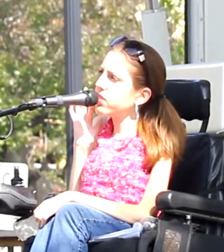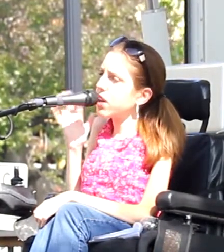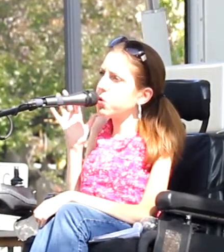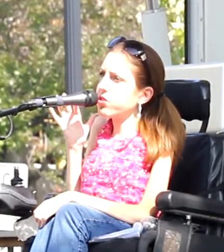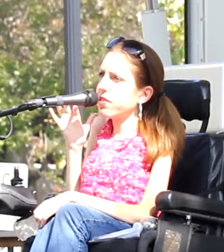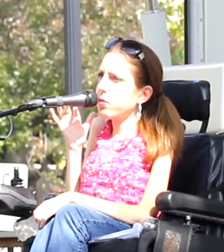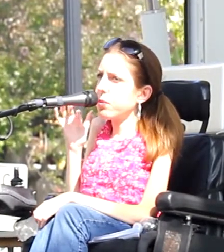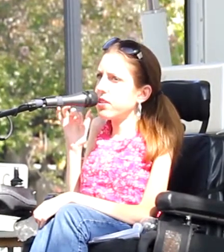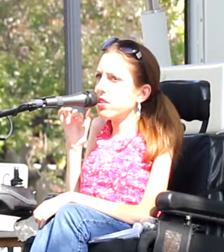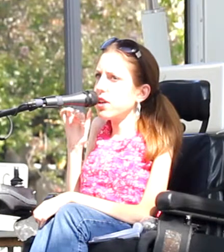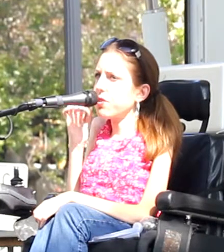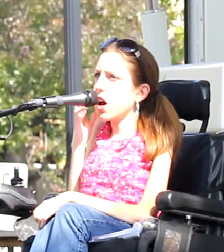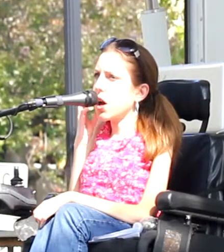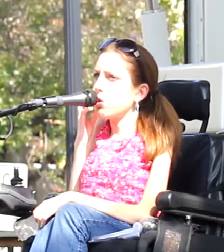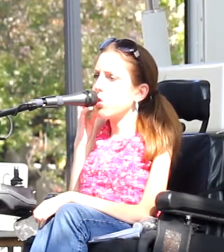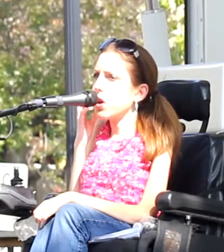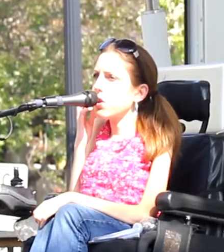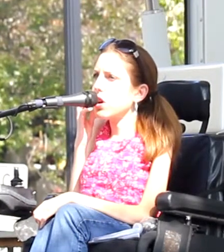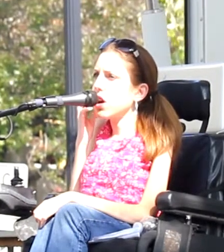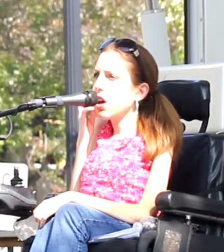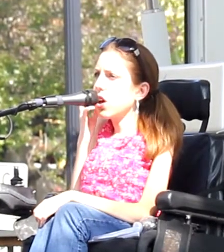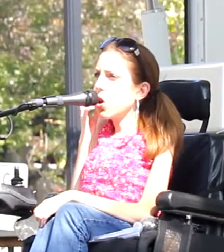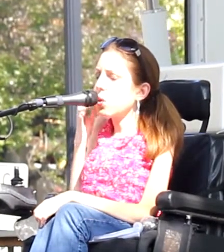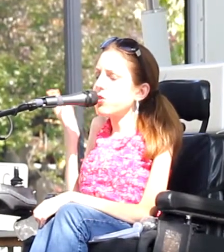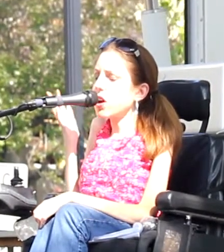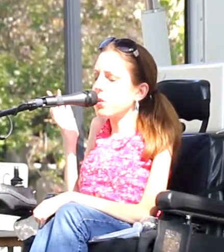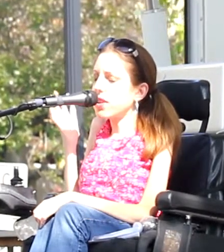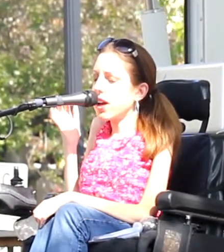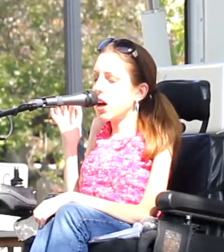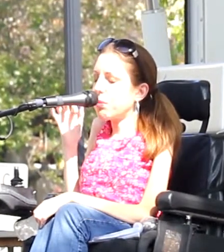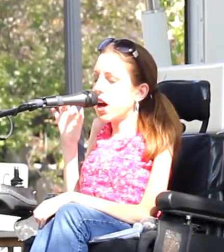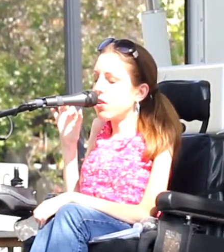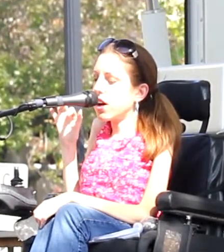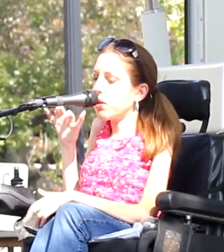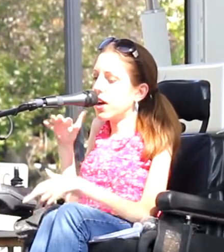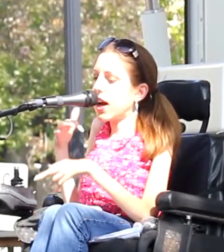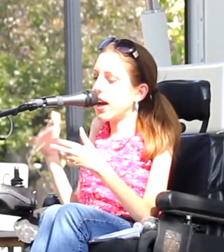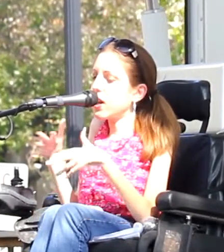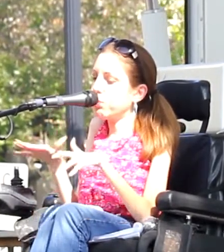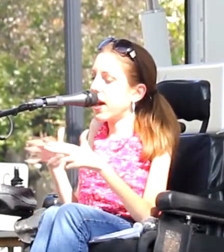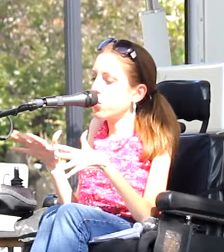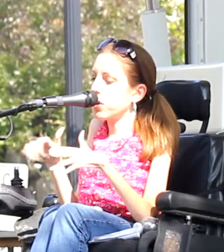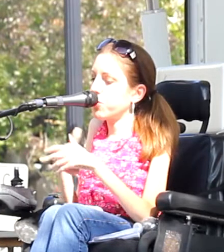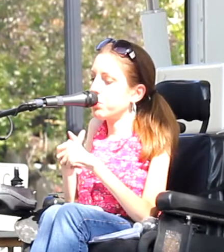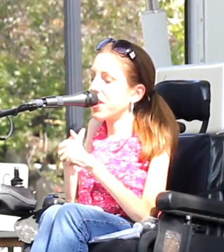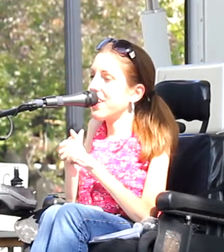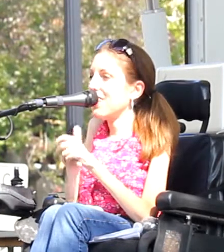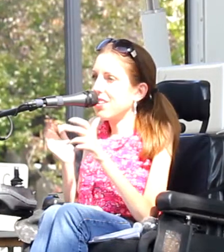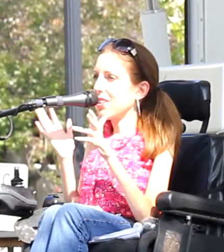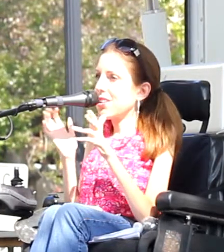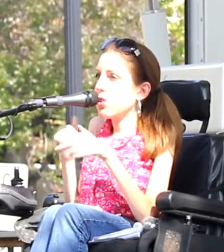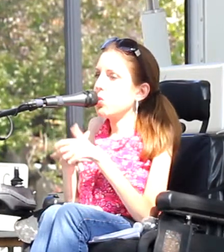She was the dumbest person I've ever met in my entire life. So we were talking one day about, I had a bad experience on a